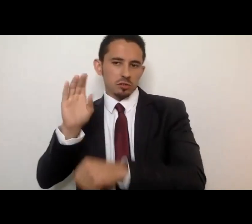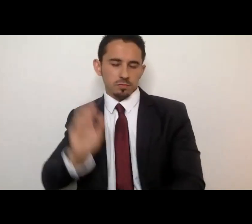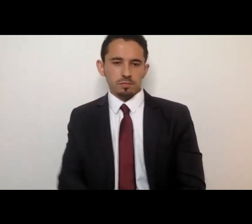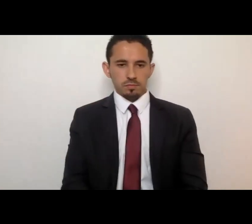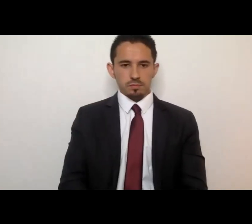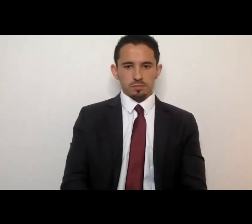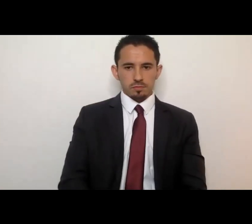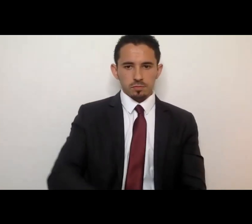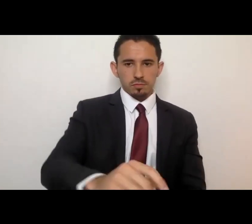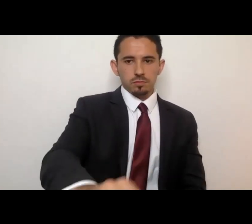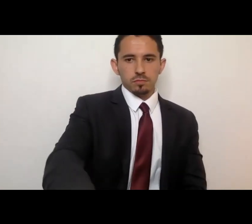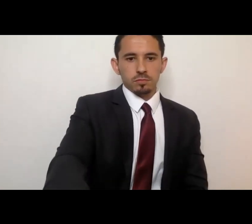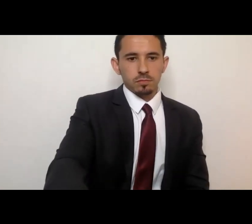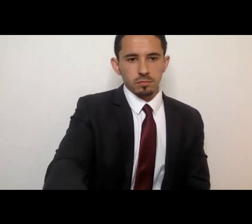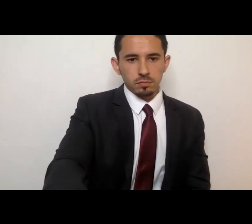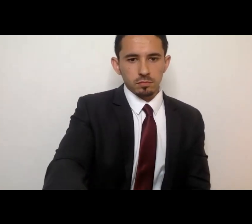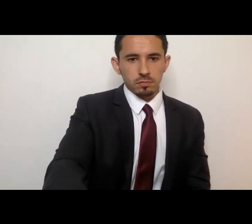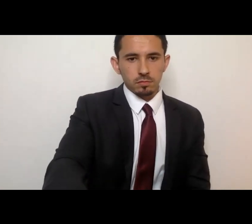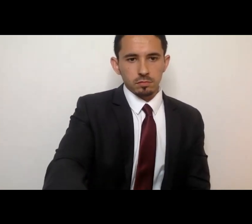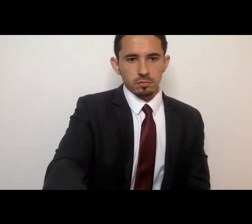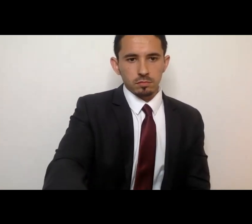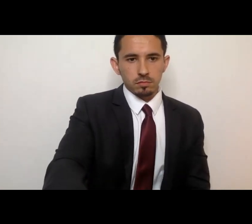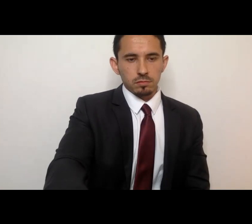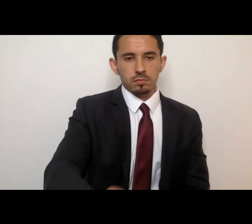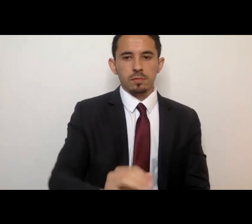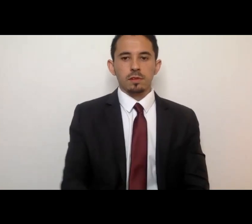positive for any of the pathogens that we're looking for.